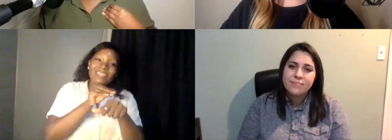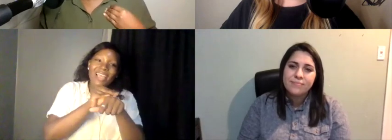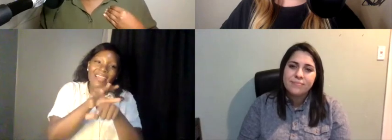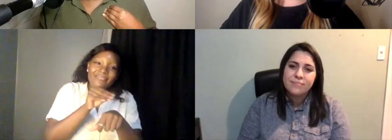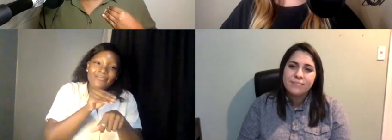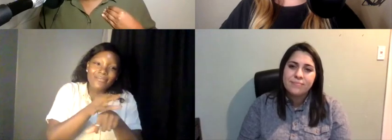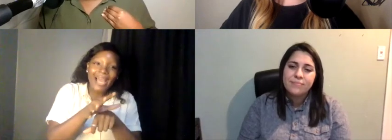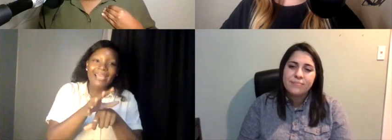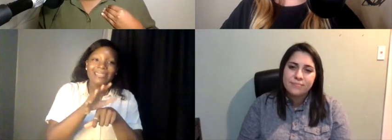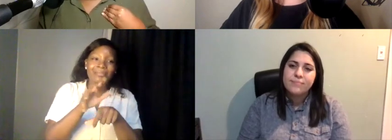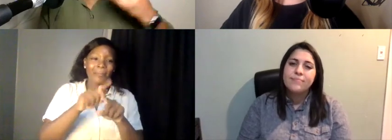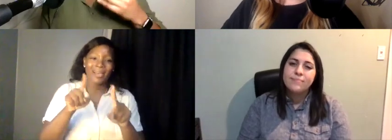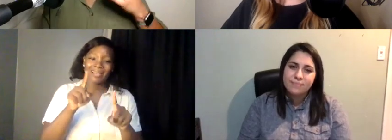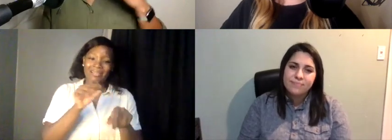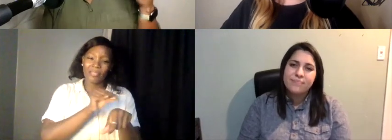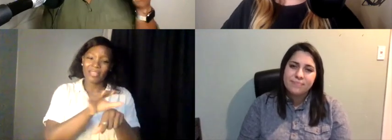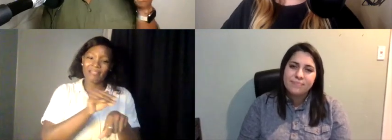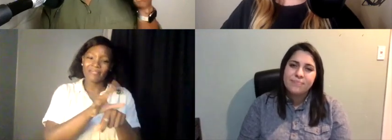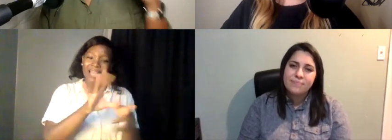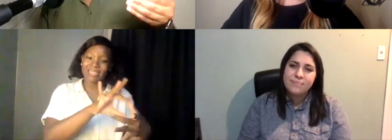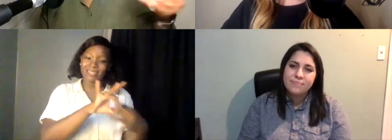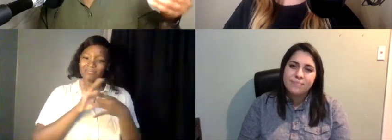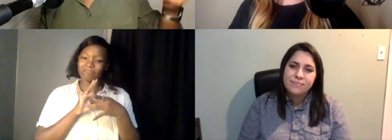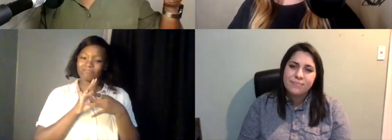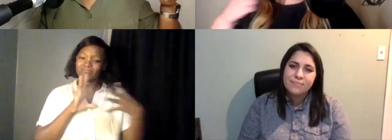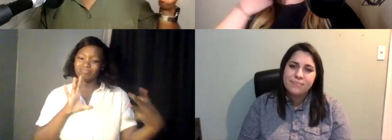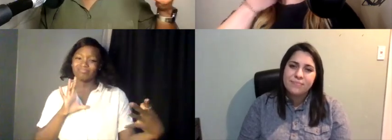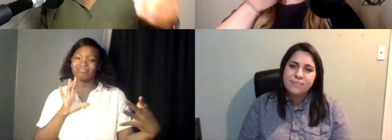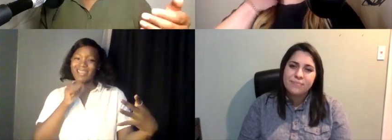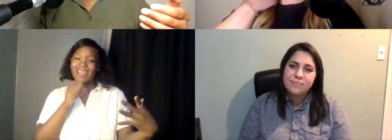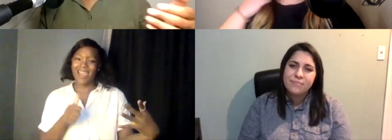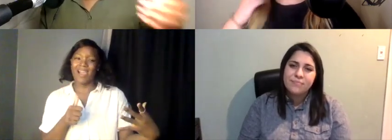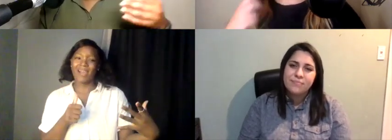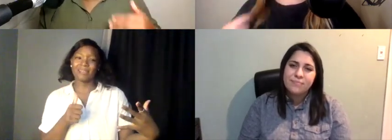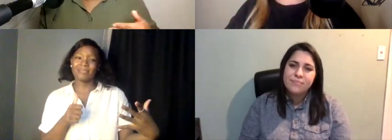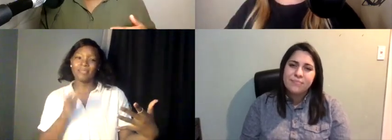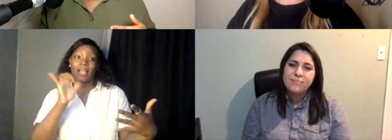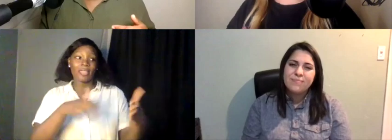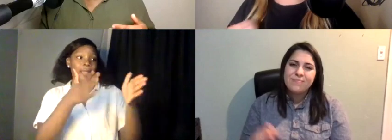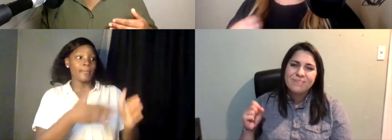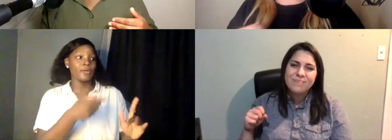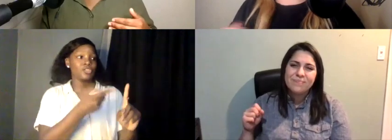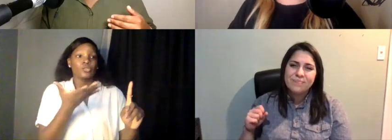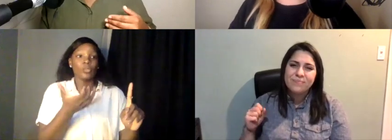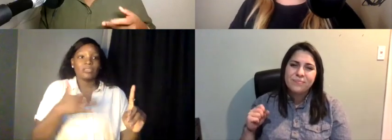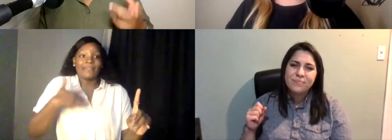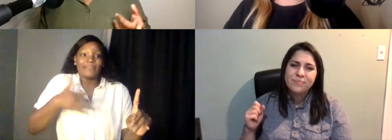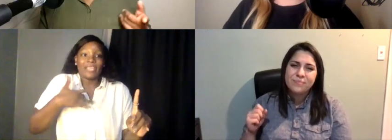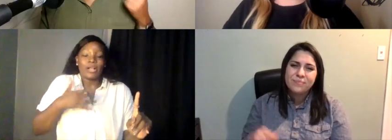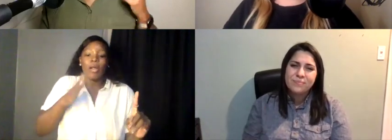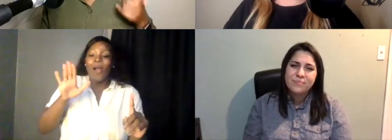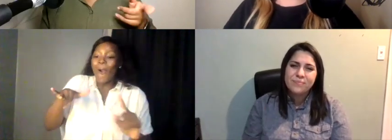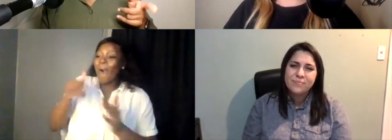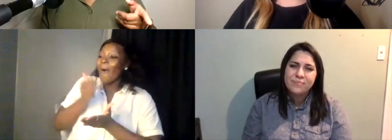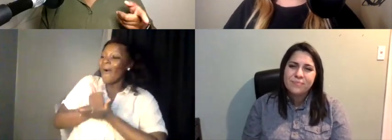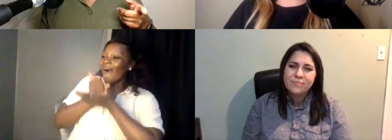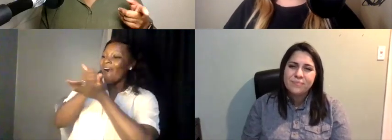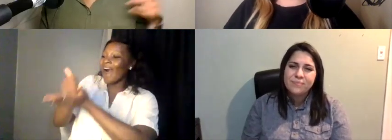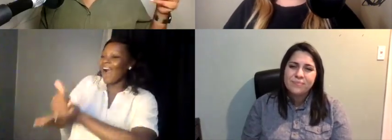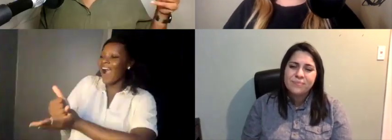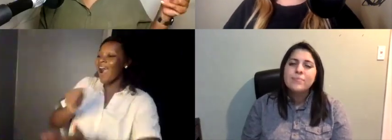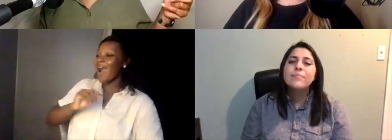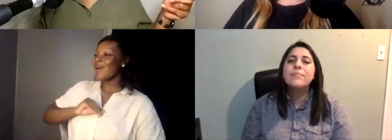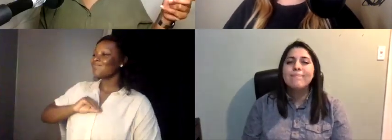no connection to me. Yeah. You just, you know, it's like that person wants to feel like they're helping you. You know what I mean? You can make a lot of money